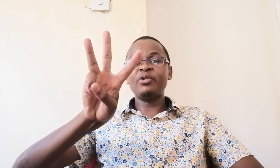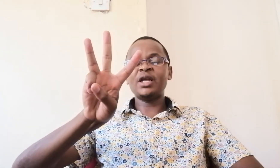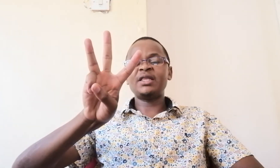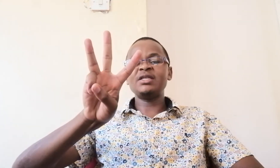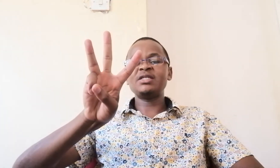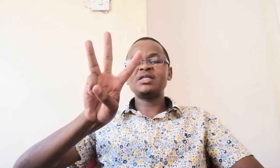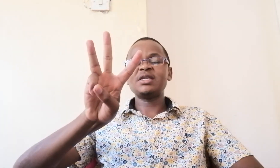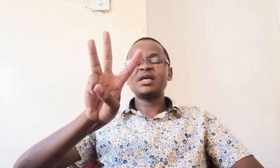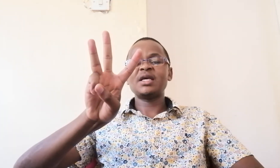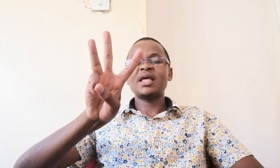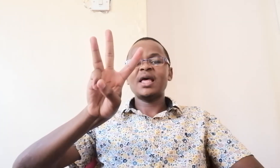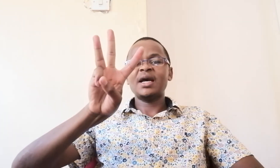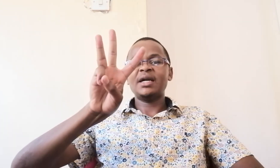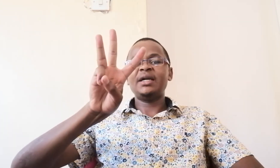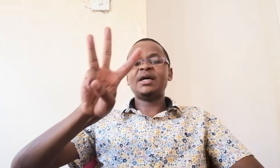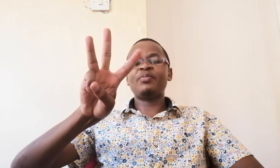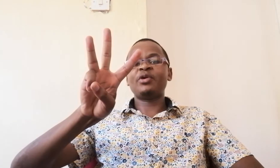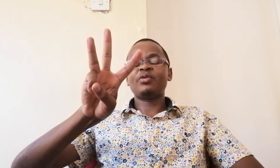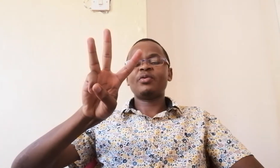like this. W,